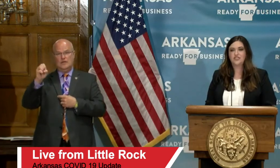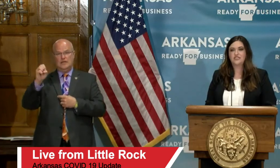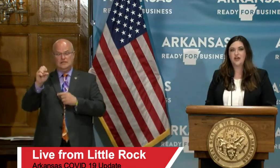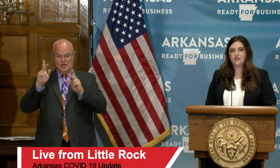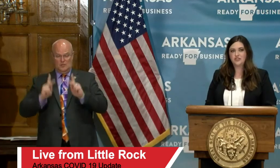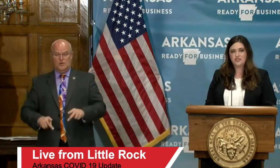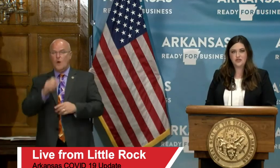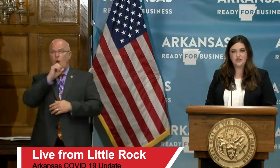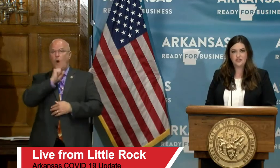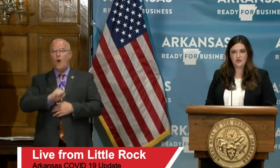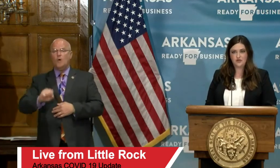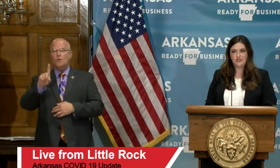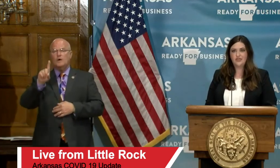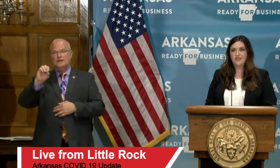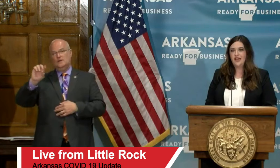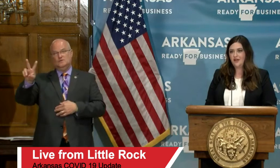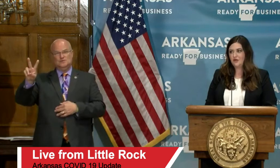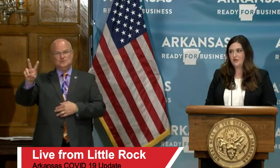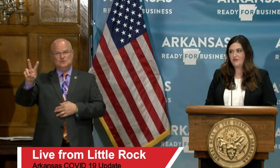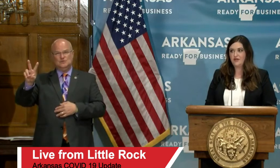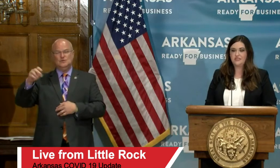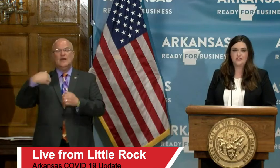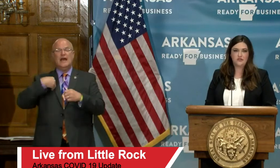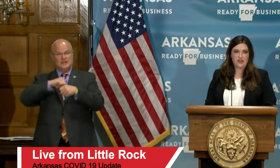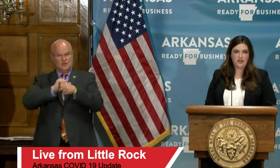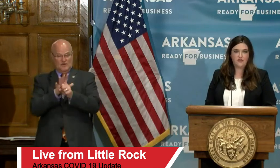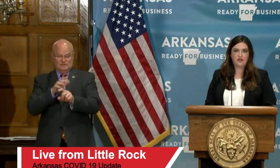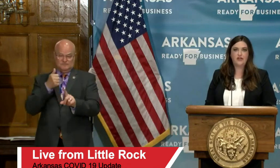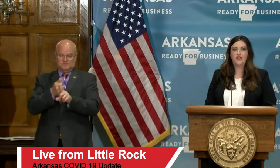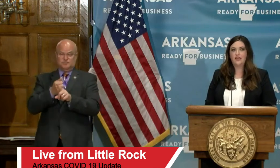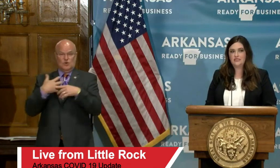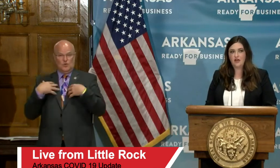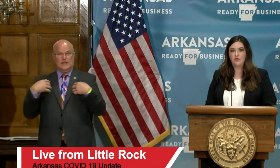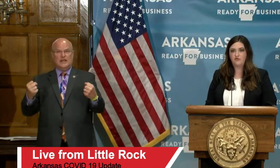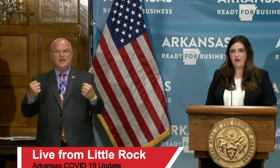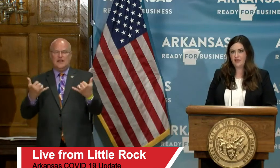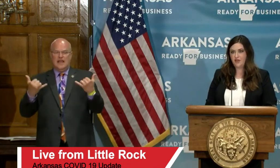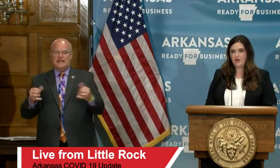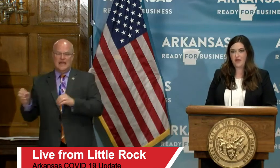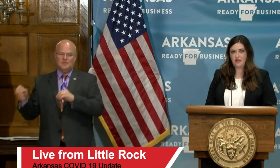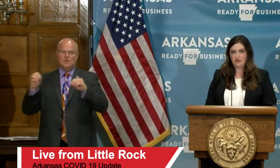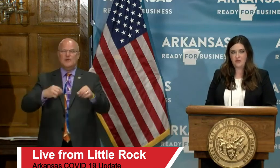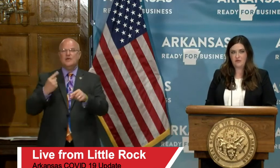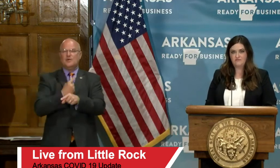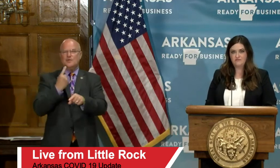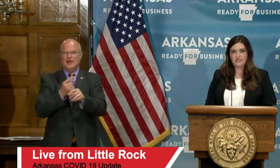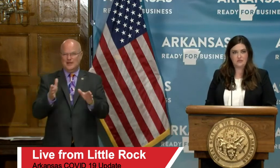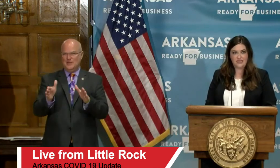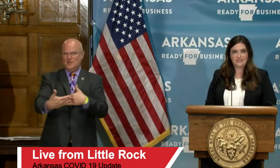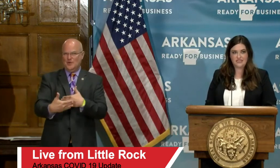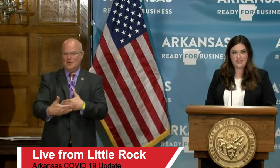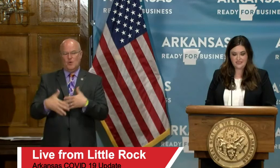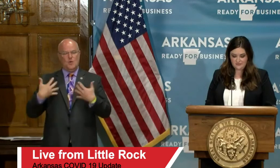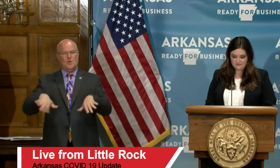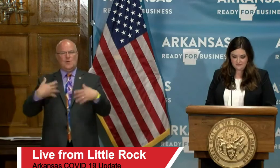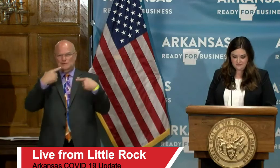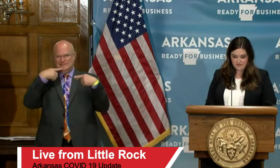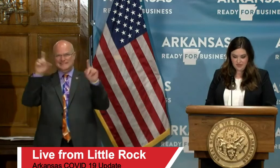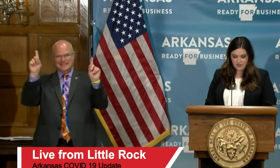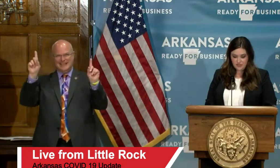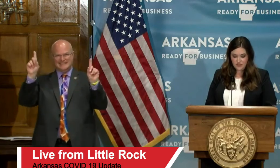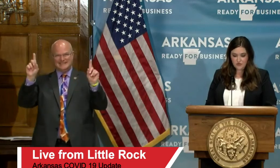resident. She's 102 years old, had coronavirus, recovered, and has now moved back into her regular room. That's a big